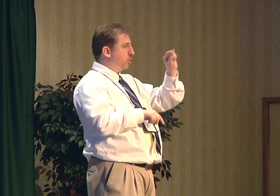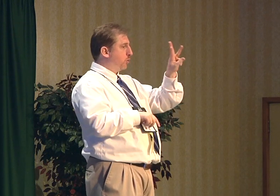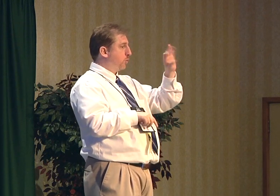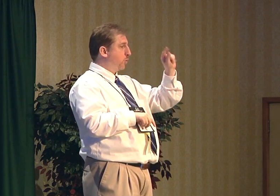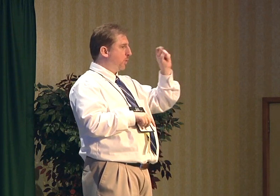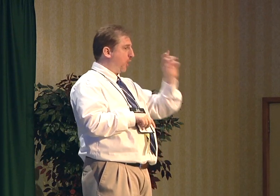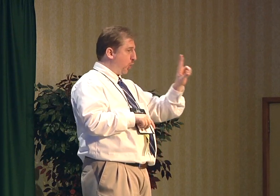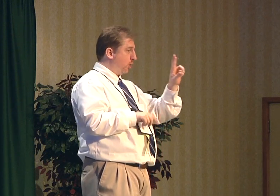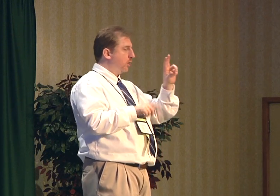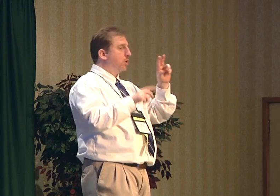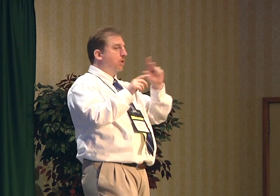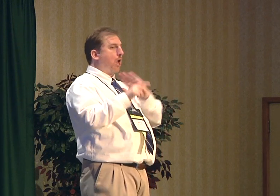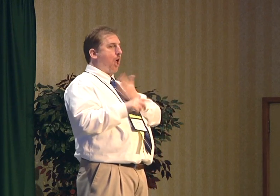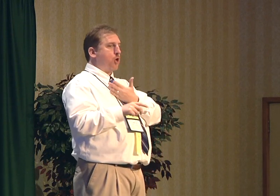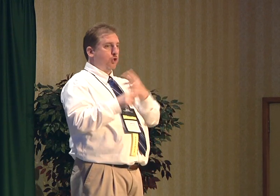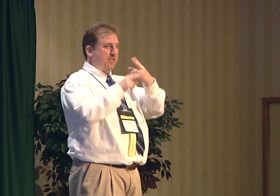We're also on Twitter.